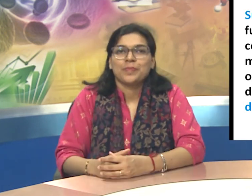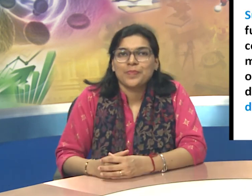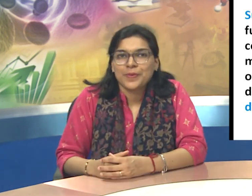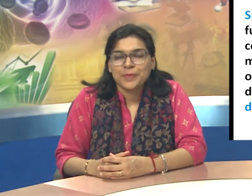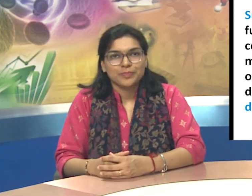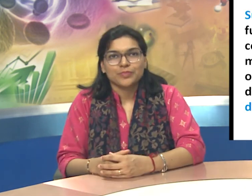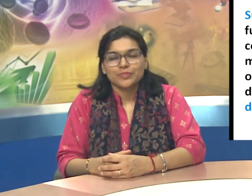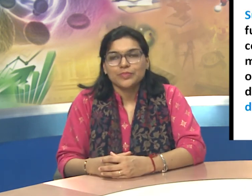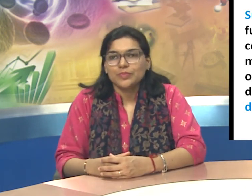clarification